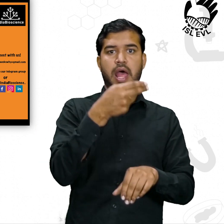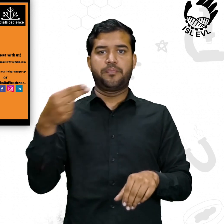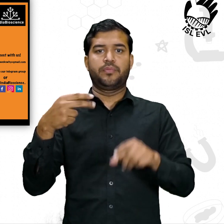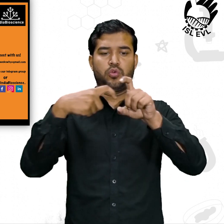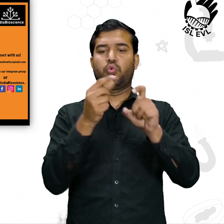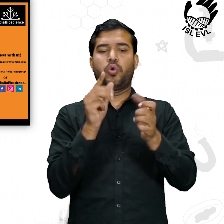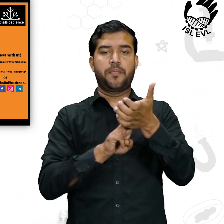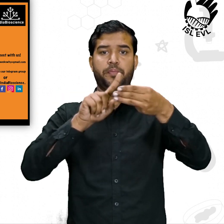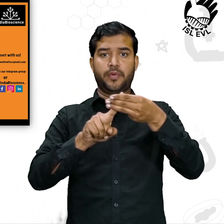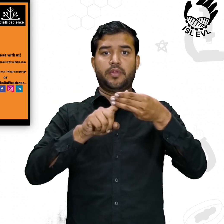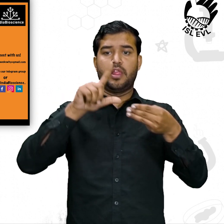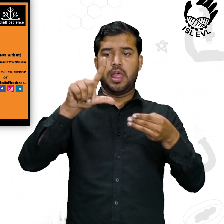red pigment is called pheomelanin.